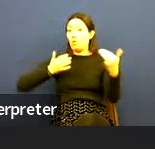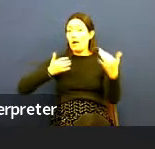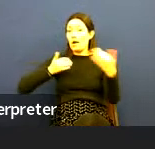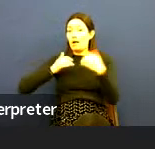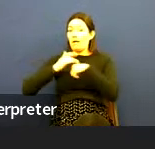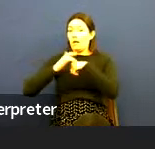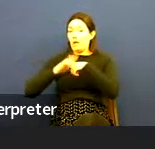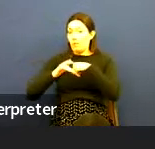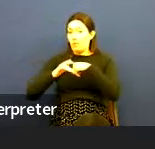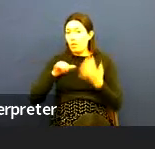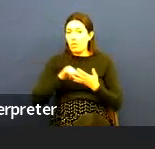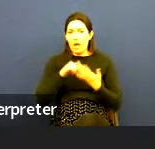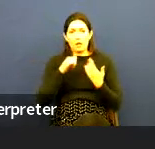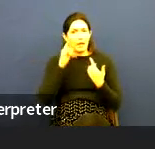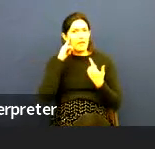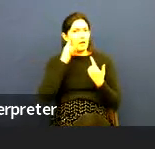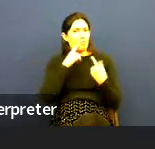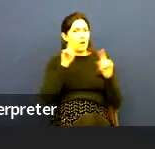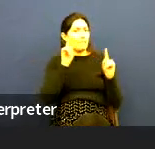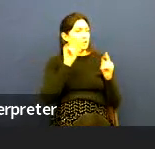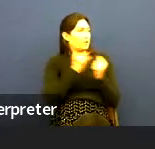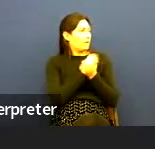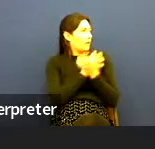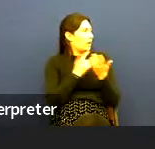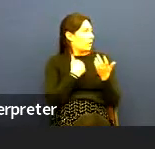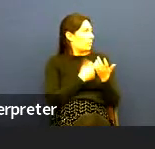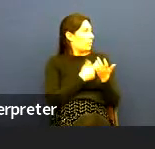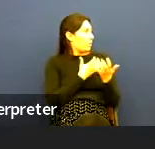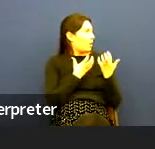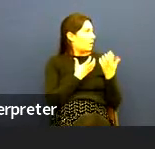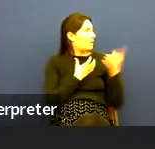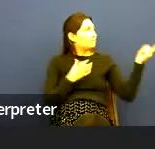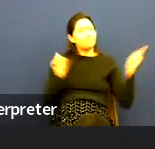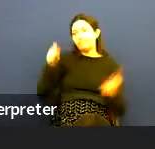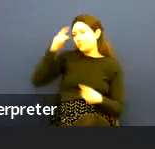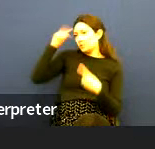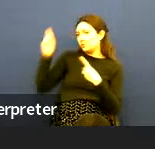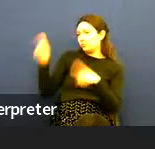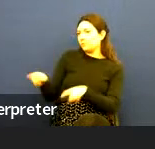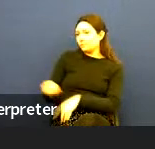that accomplishes what Right. we're talking about. I think so too.